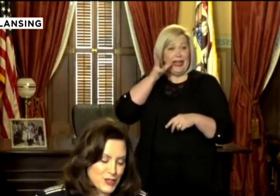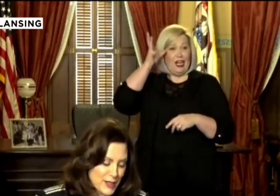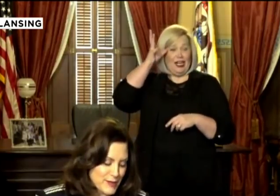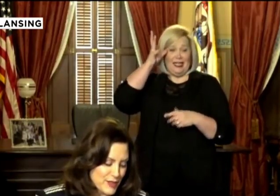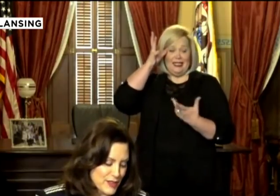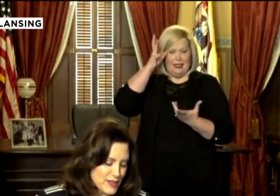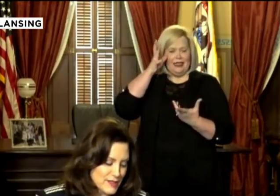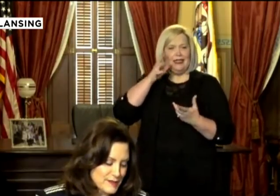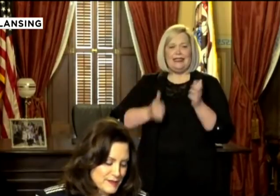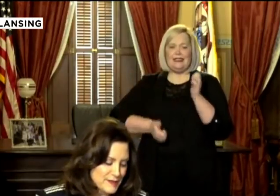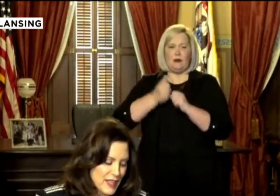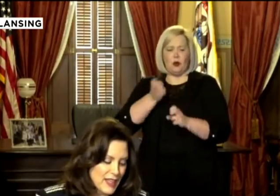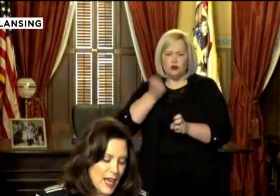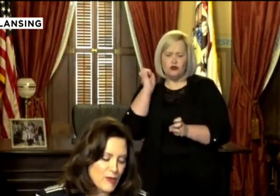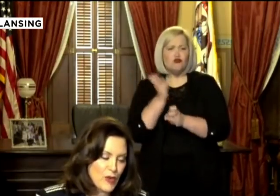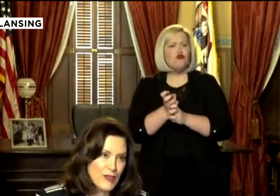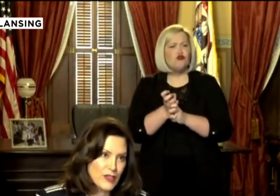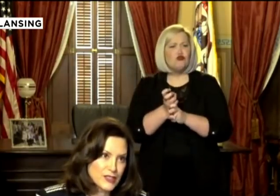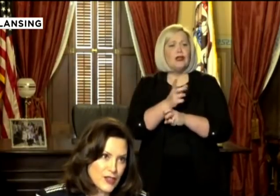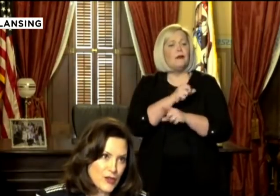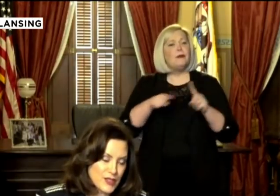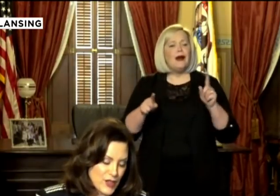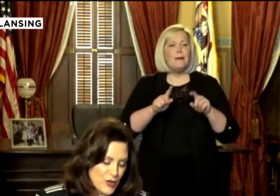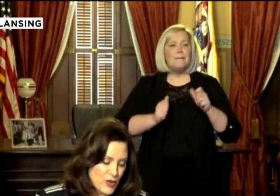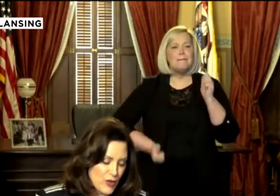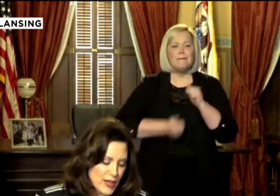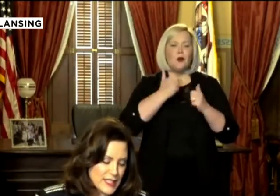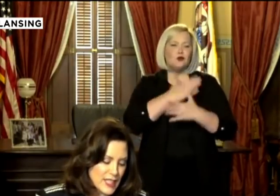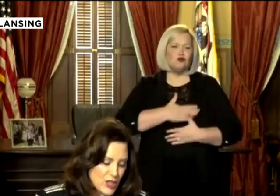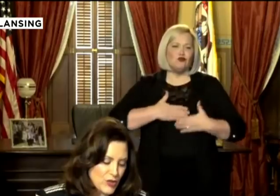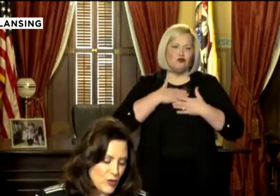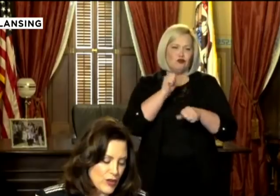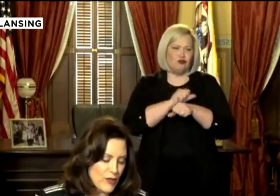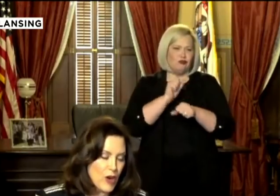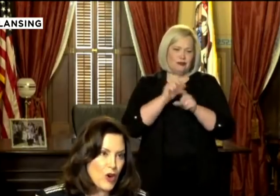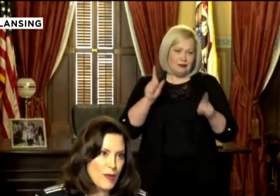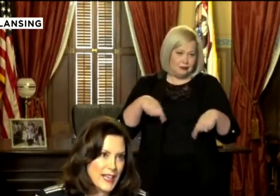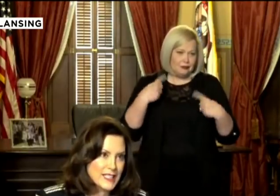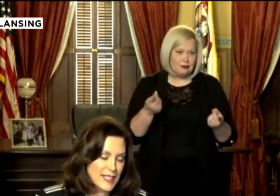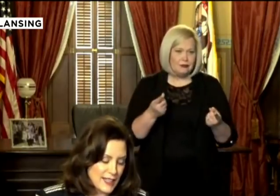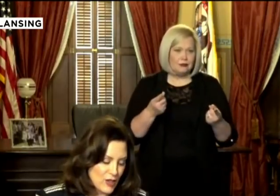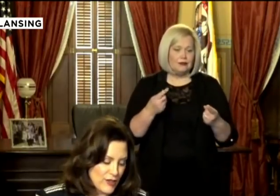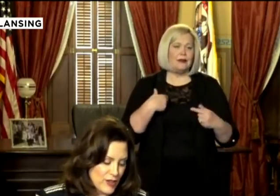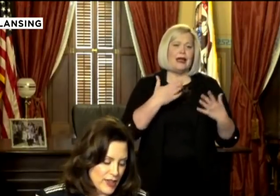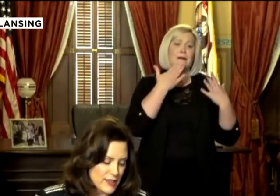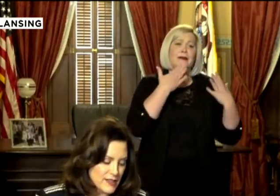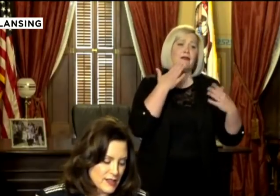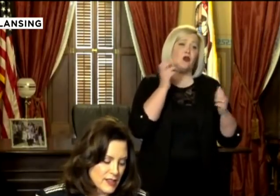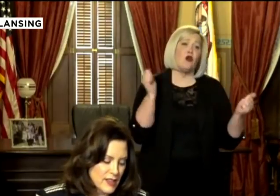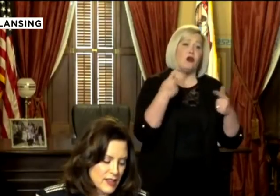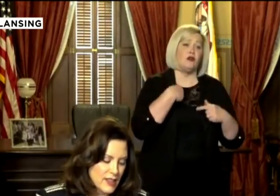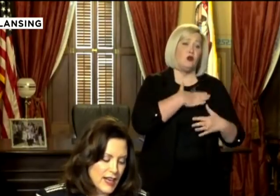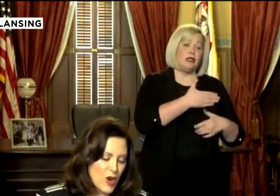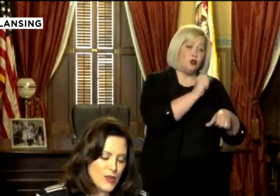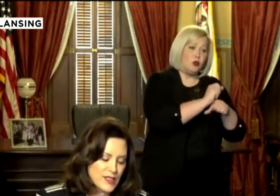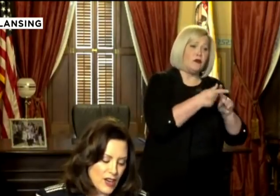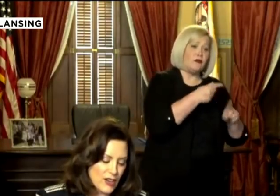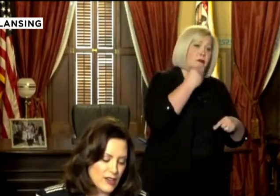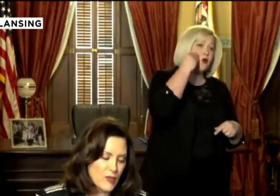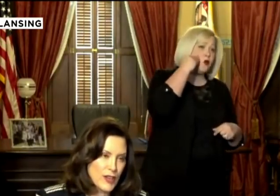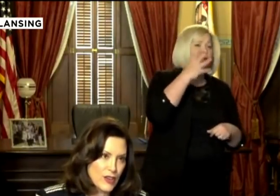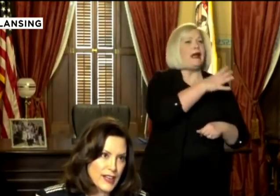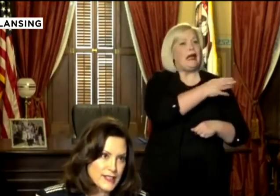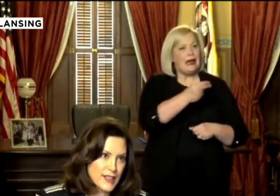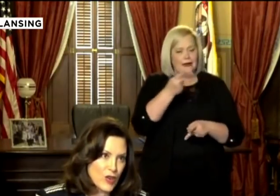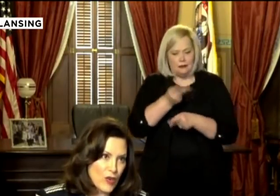one of the best jobs there is. I'm grateful to those of you who continue to work from home and take care of your kids. I know